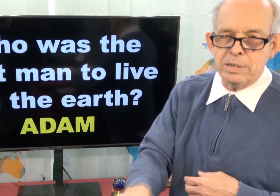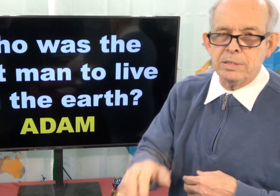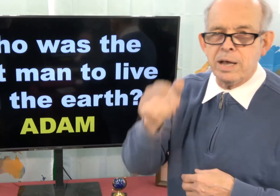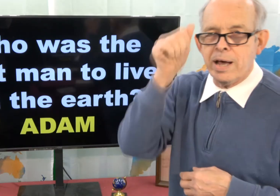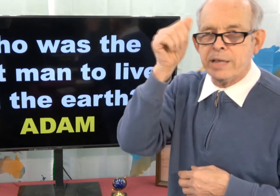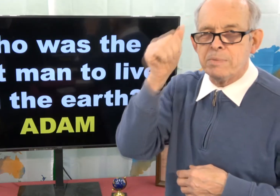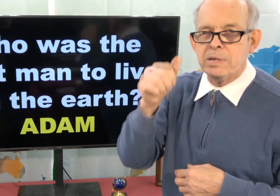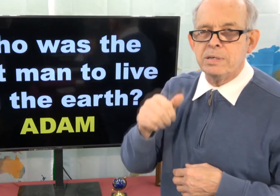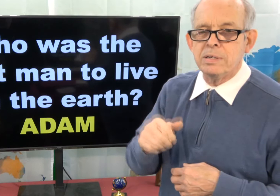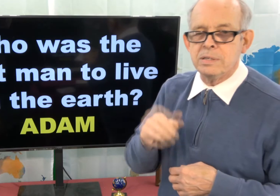Adam.